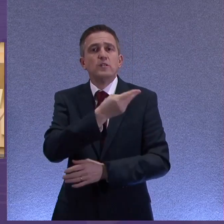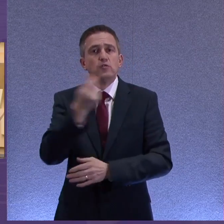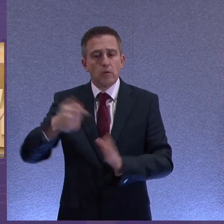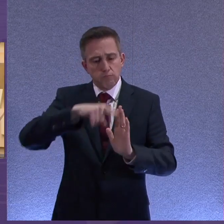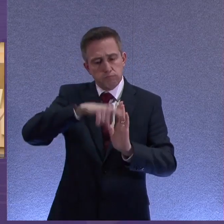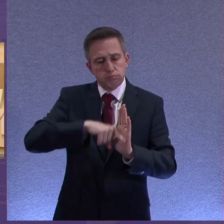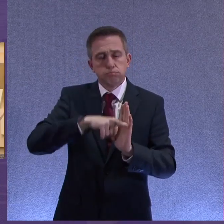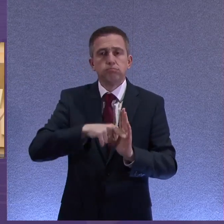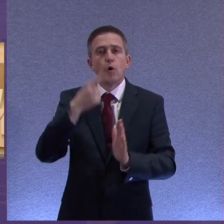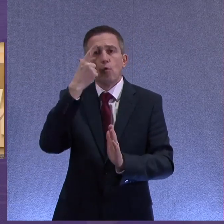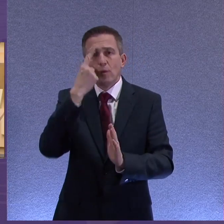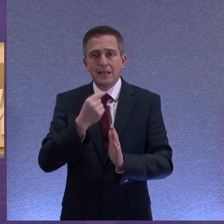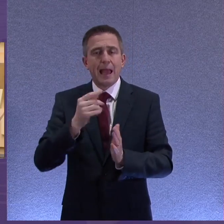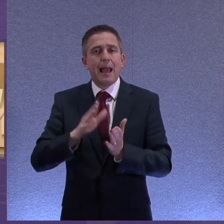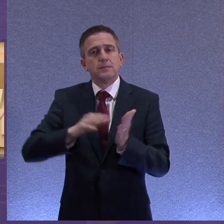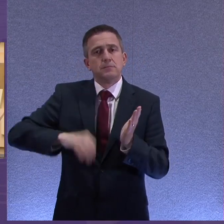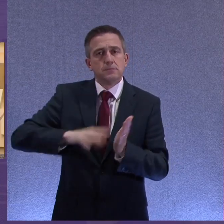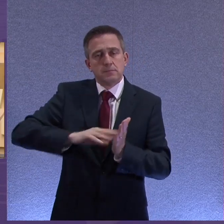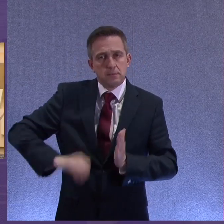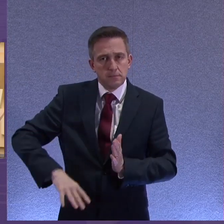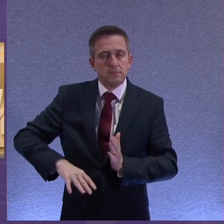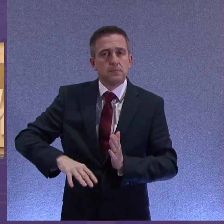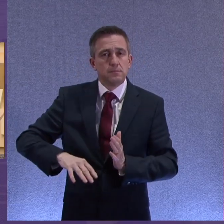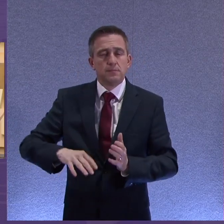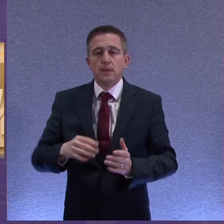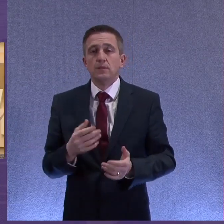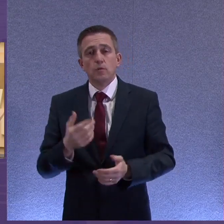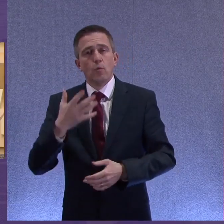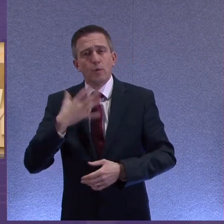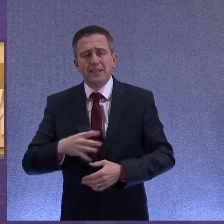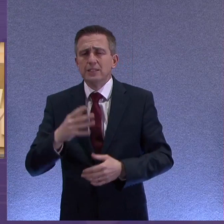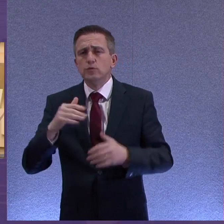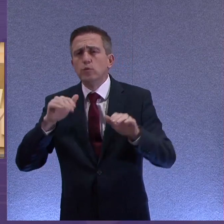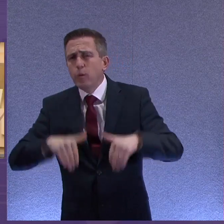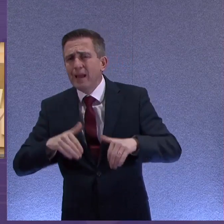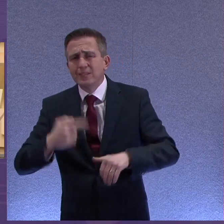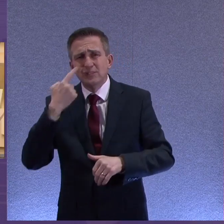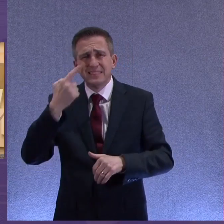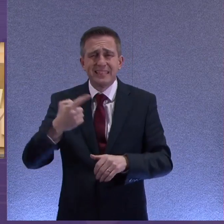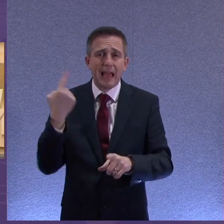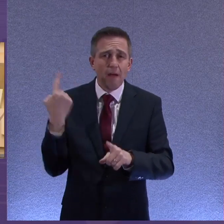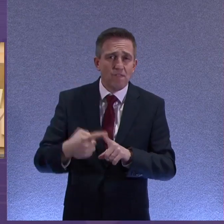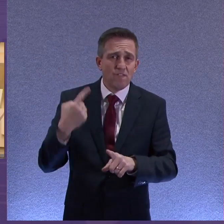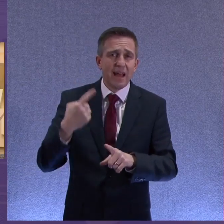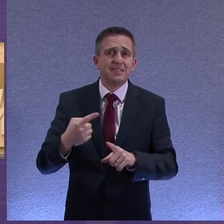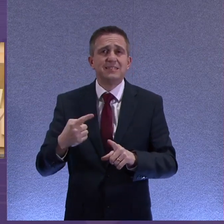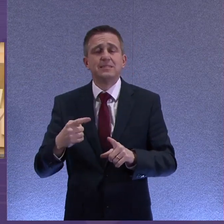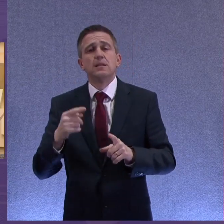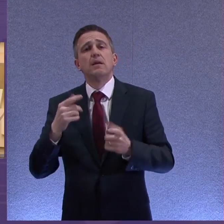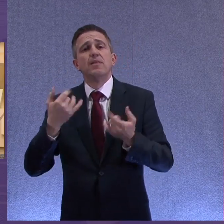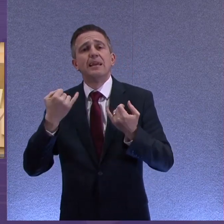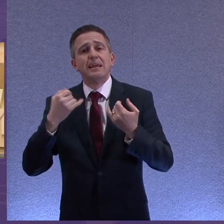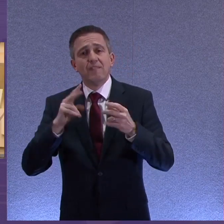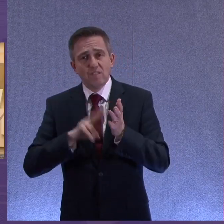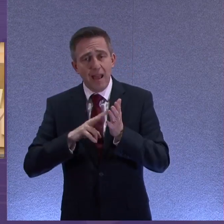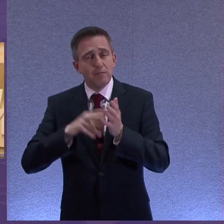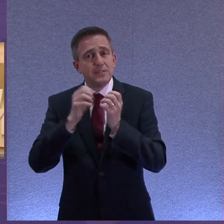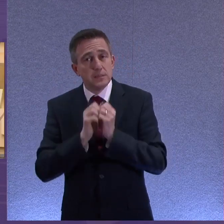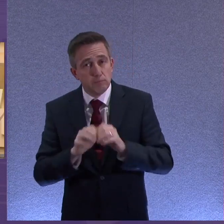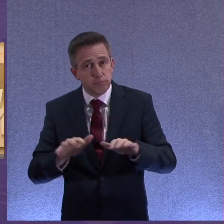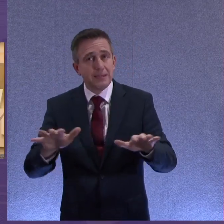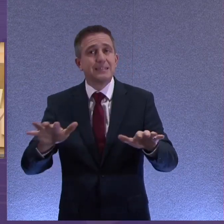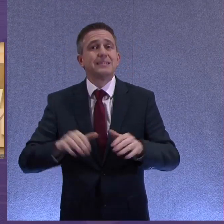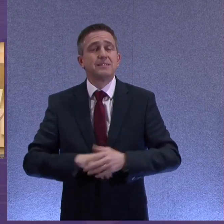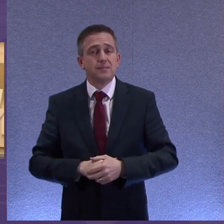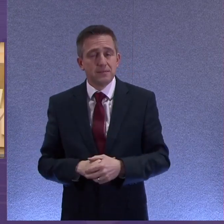is what this infection is doing, how fast it's spreading, where it is in the country, and that is why surveillance testing is so important. All of